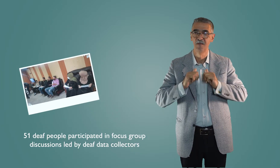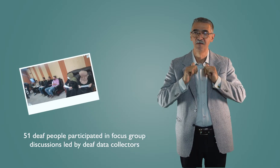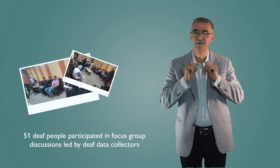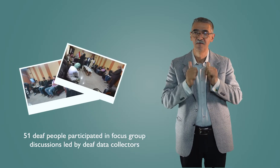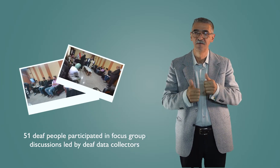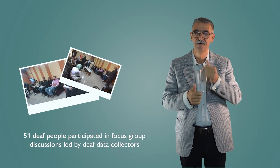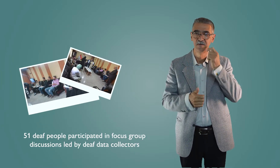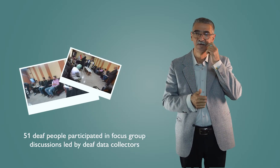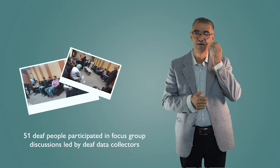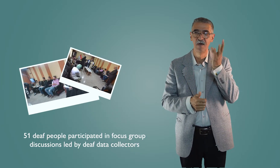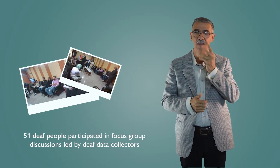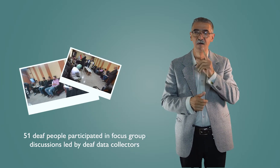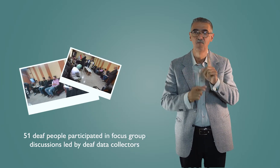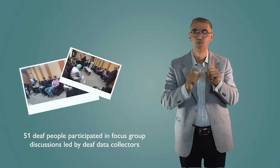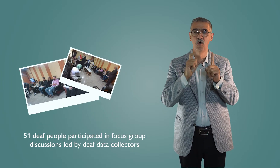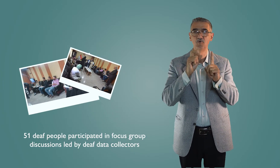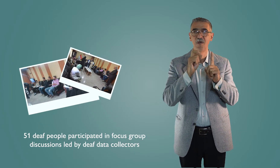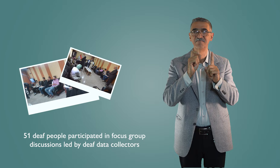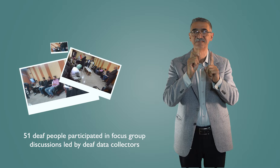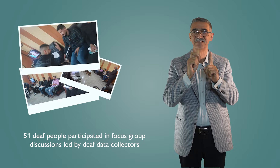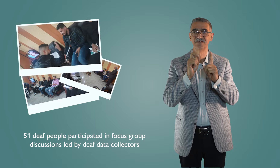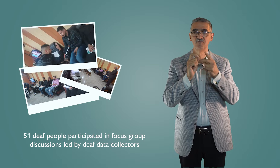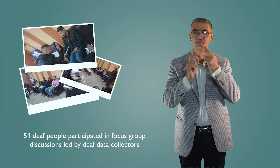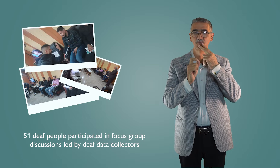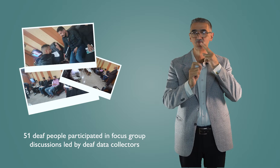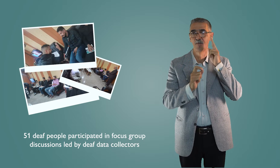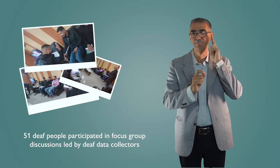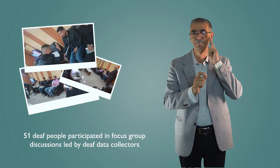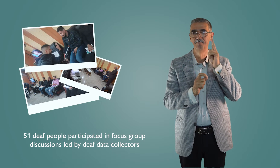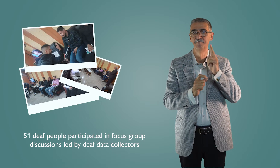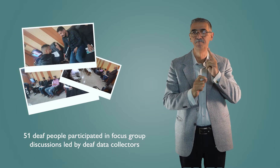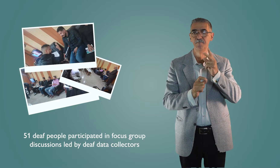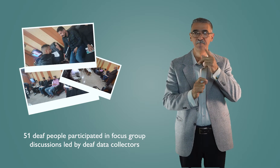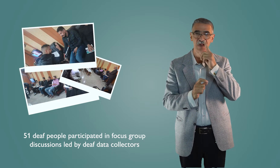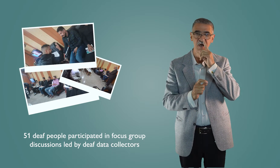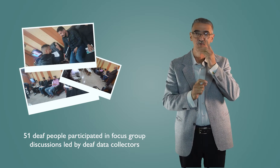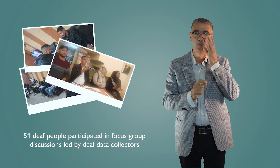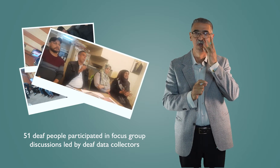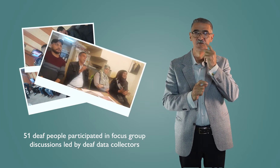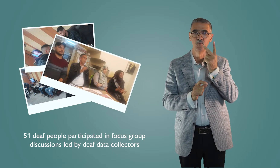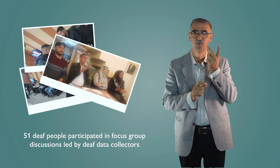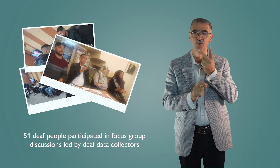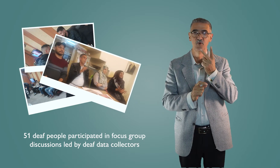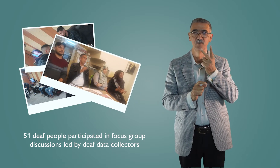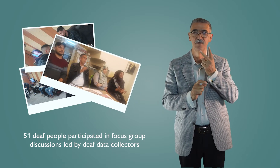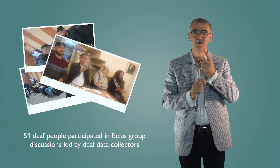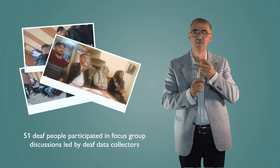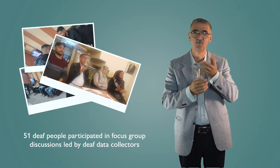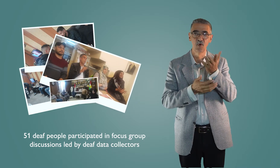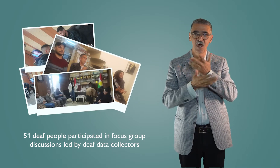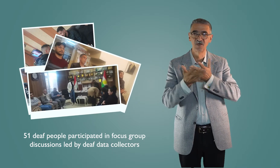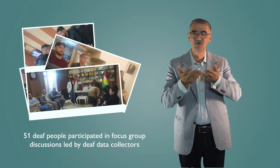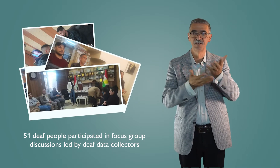51 deaf people participated in focus group discussions led by deaf data collectors